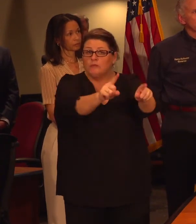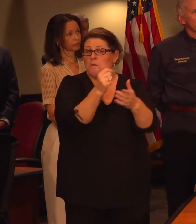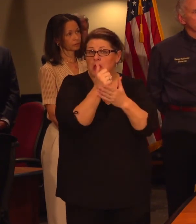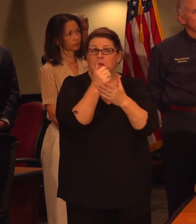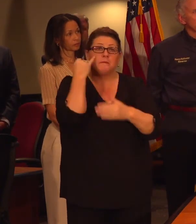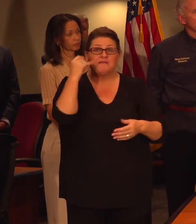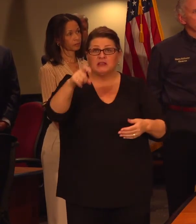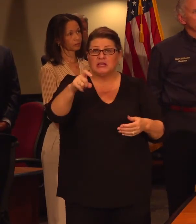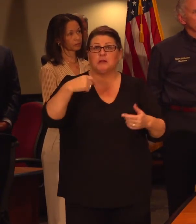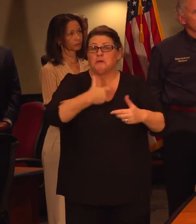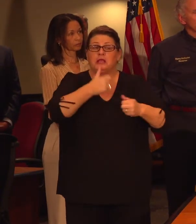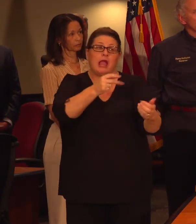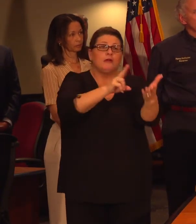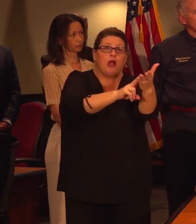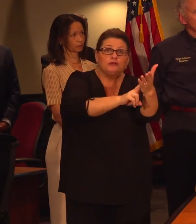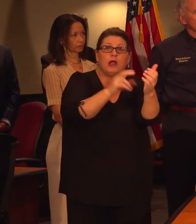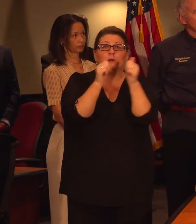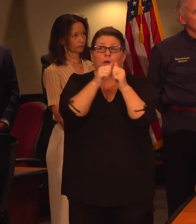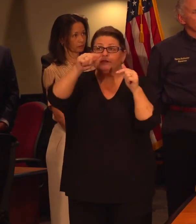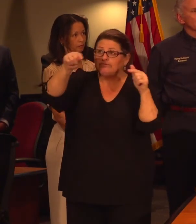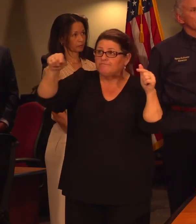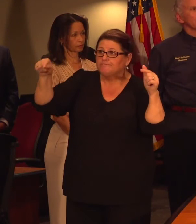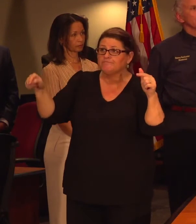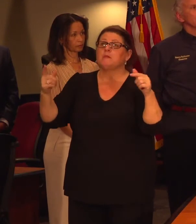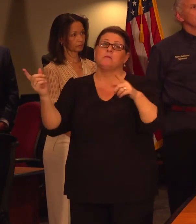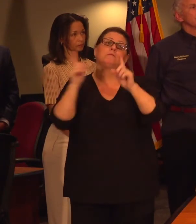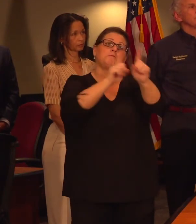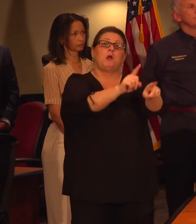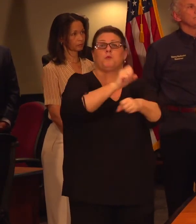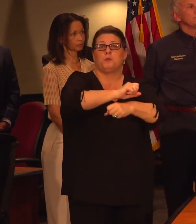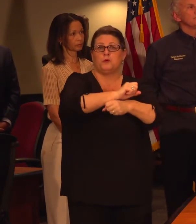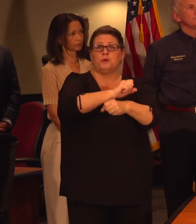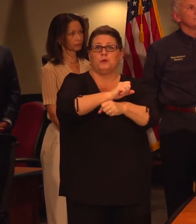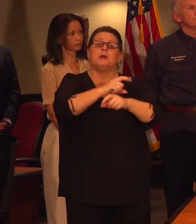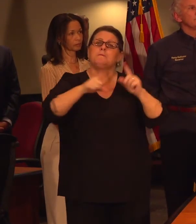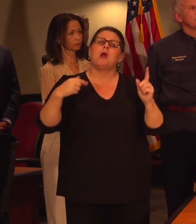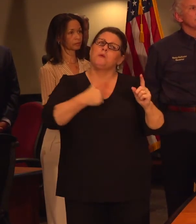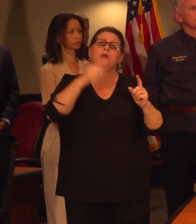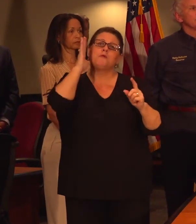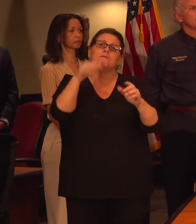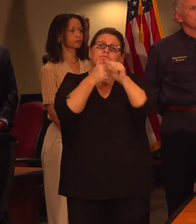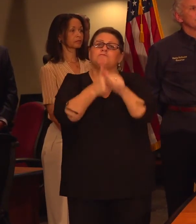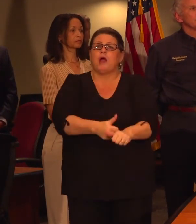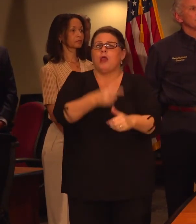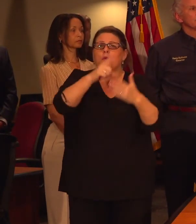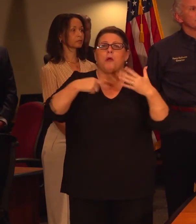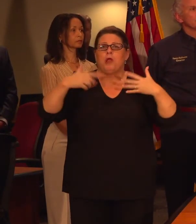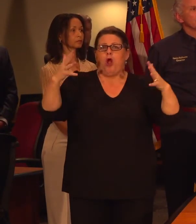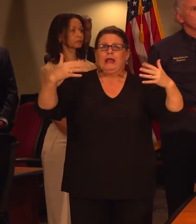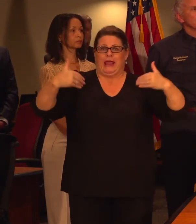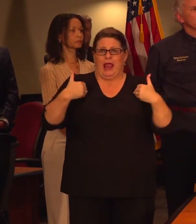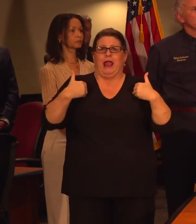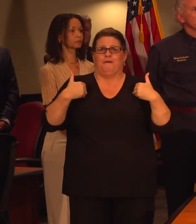can contract some of those facilities or some of those capabilities as needed, but we will work within the framework primarily of the existing